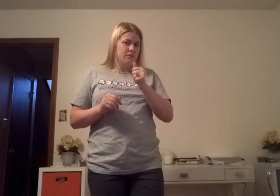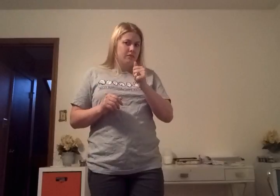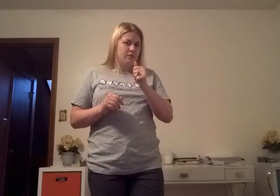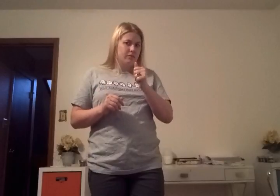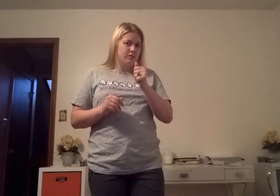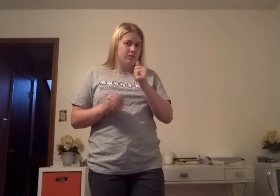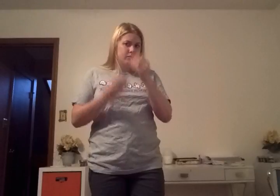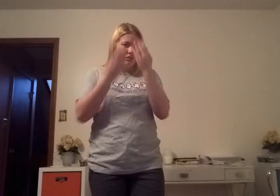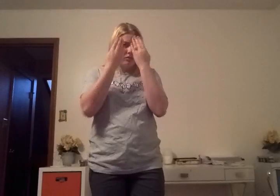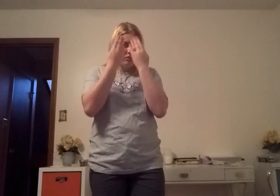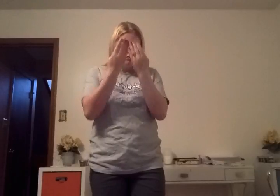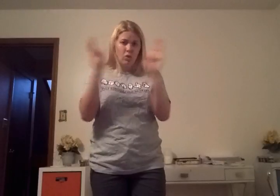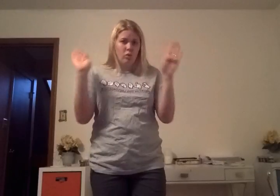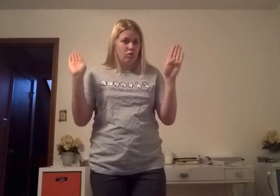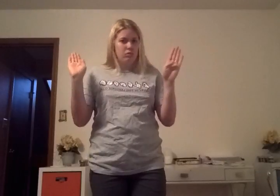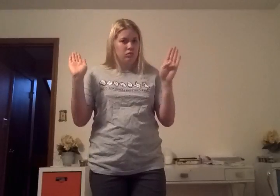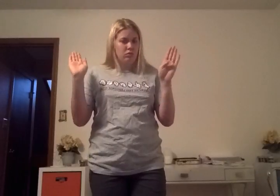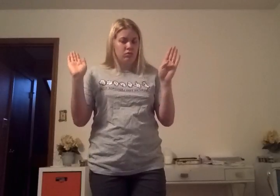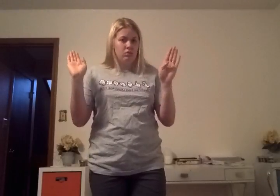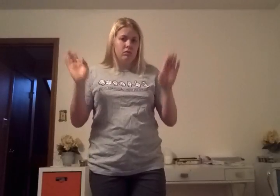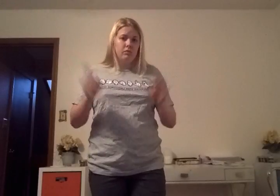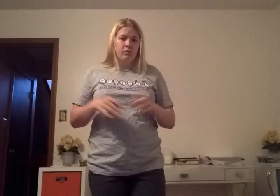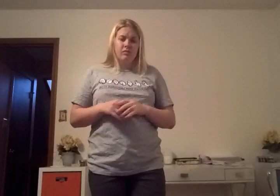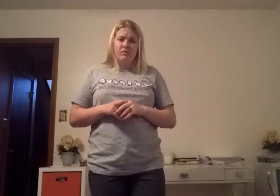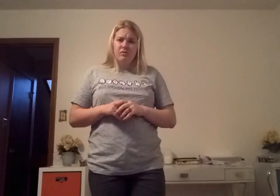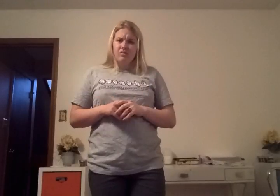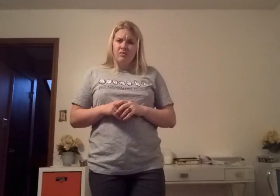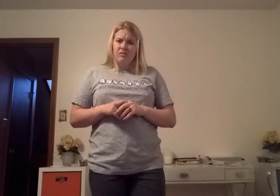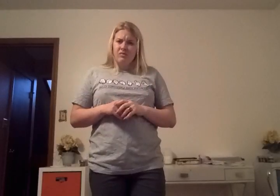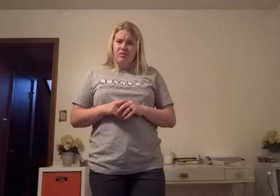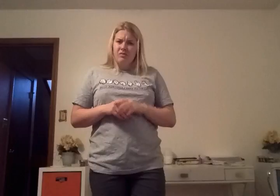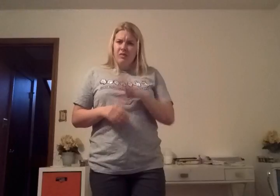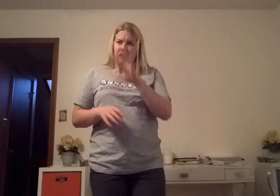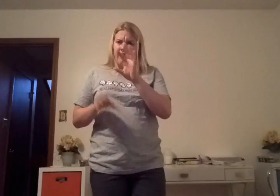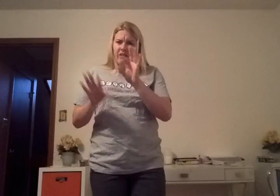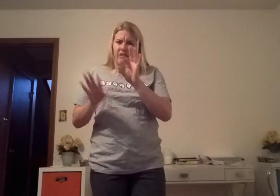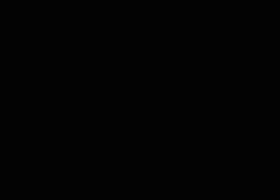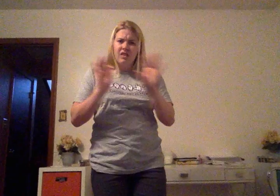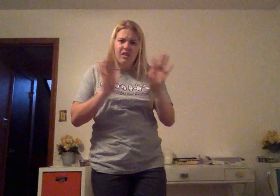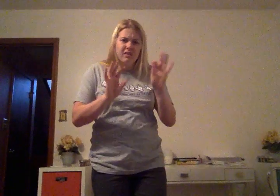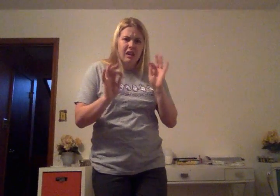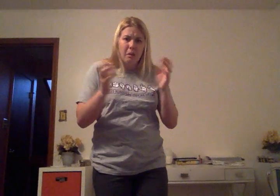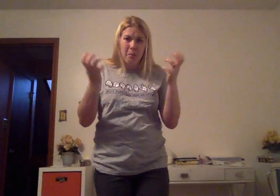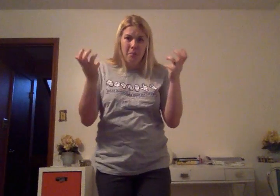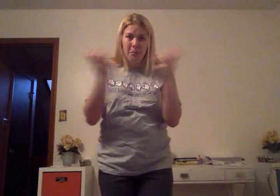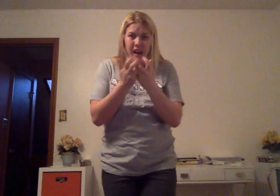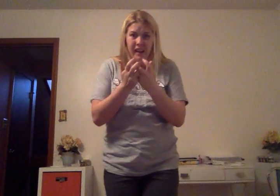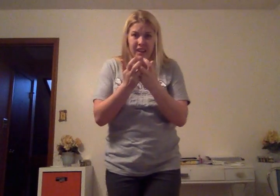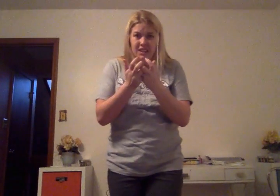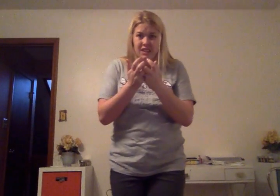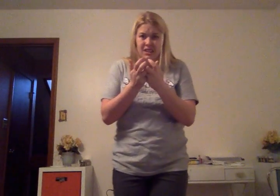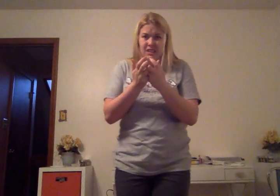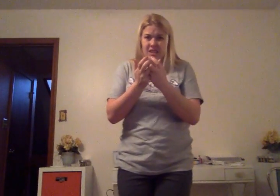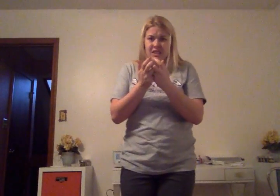to ever talk about this again. I don't know what the odds are to find a match in the general population, but to have that person living as your roommate? Living